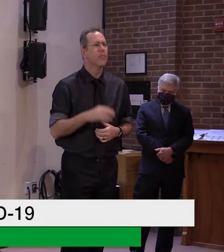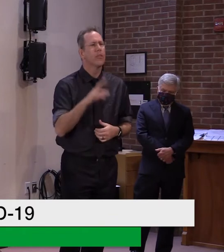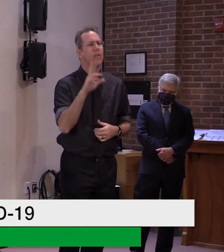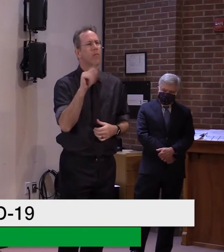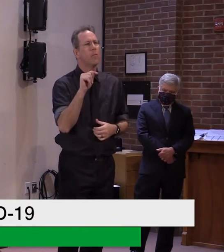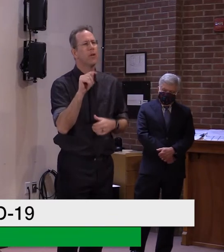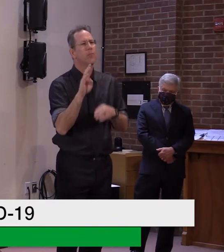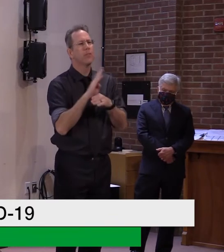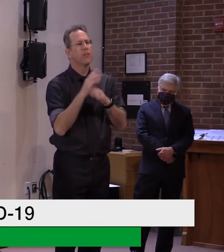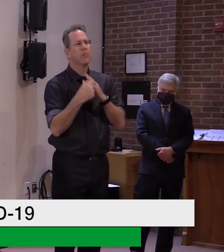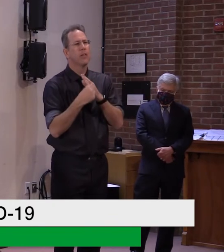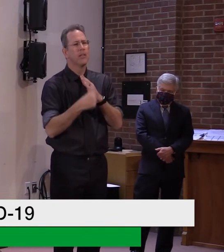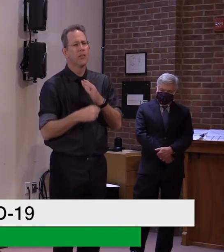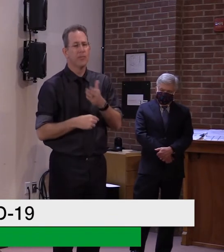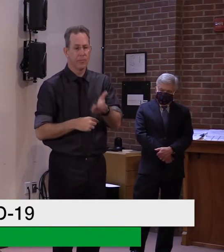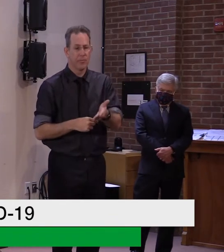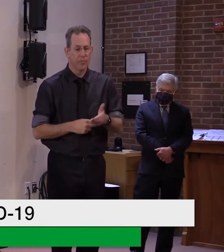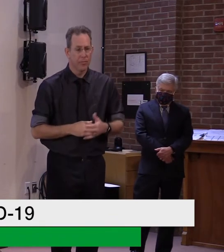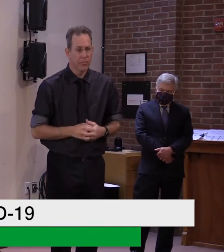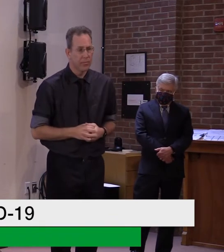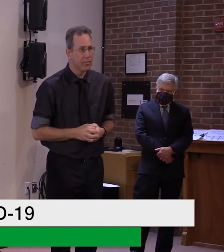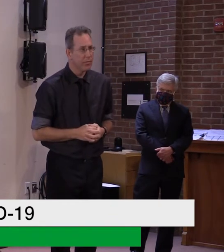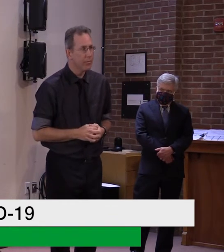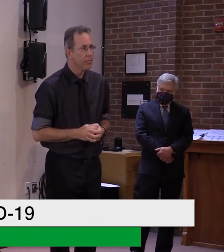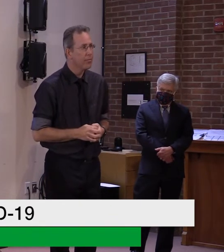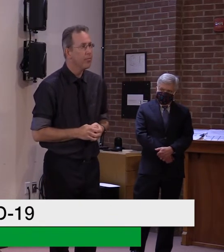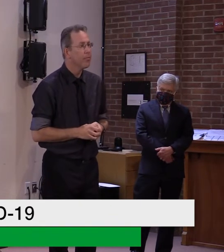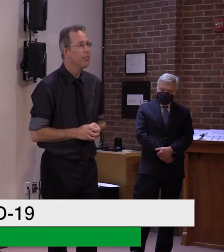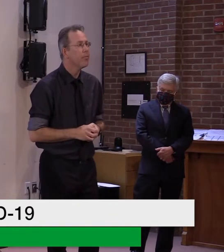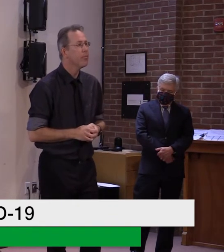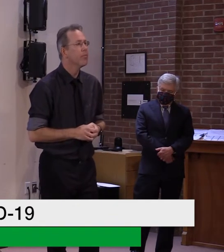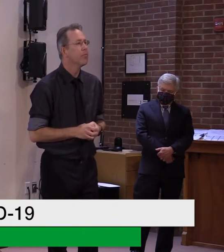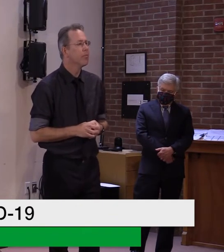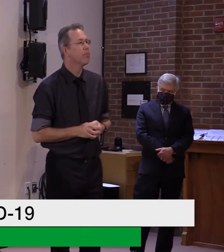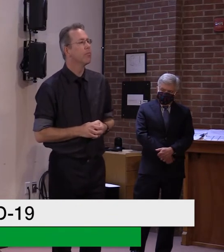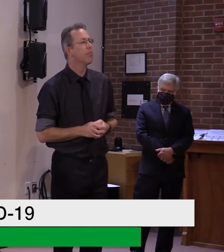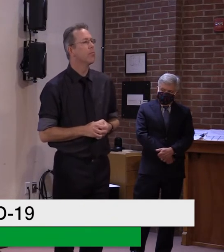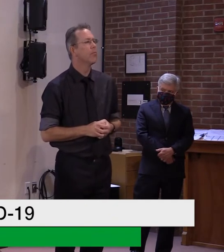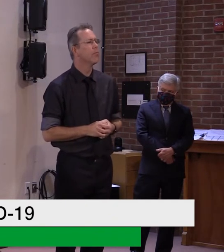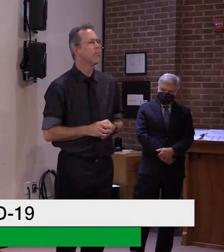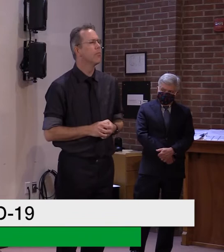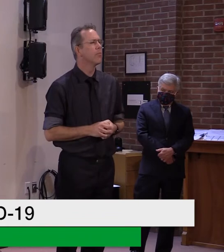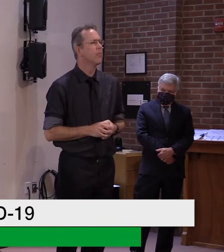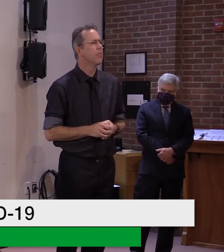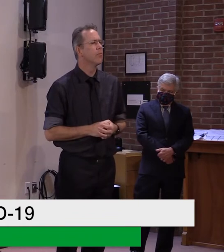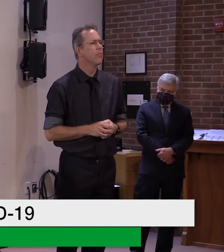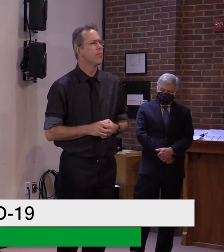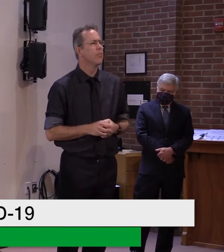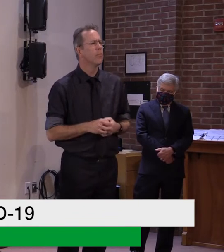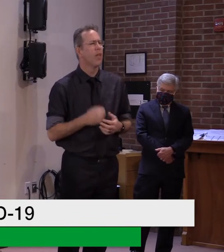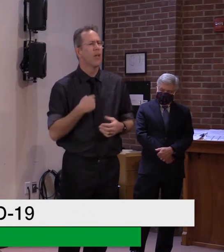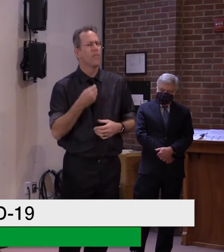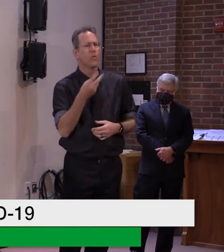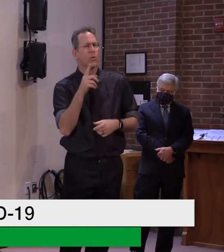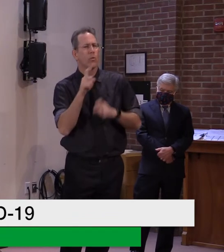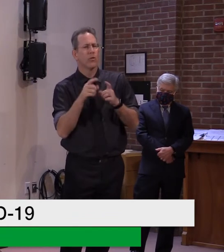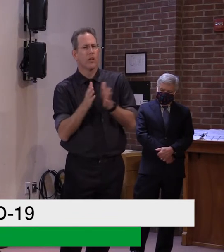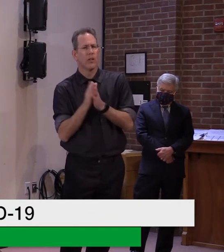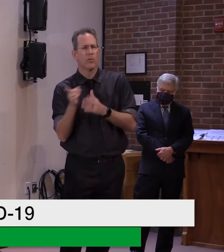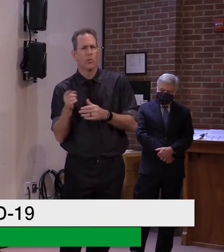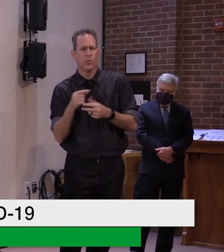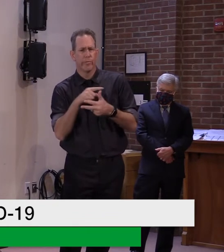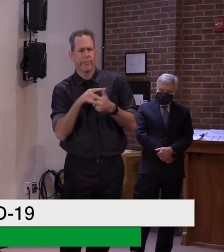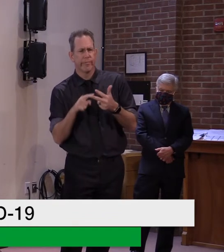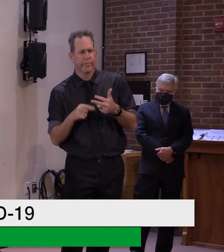hi governor i had a couple of questions for michael herring okay it's only one tenth uh